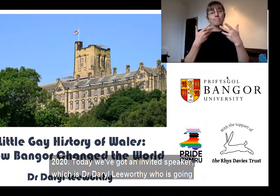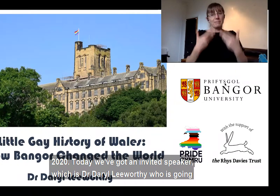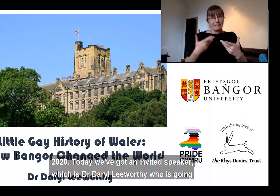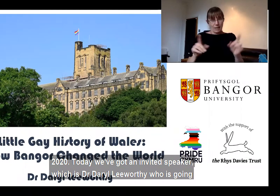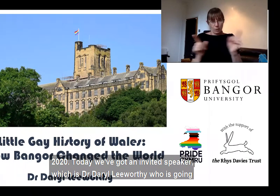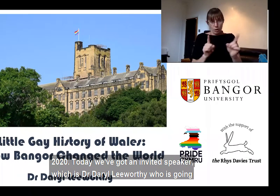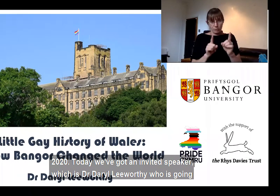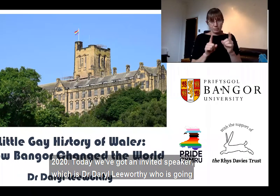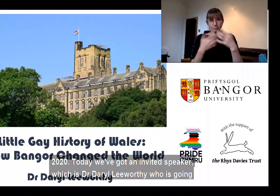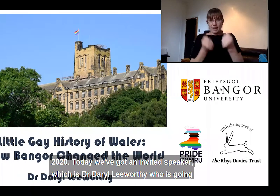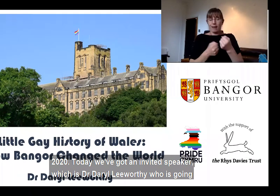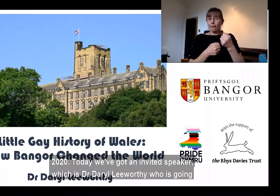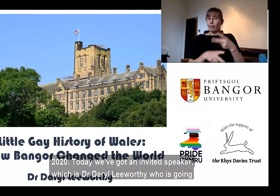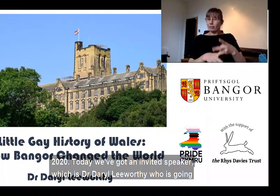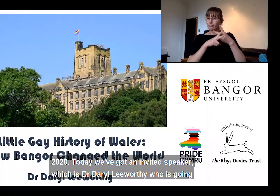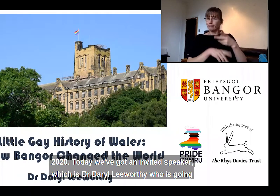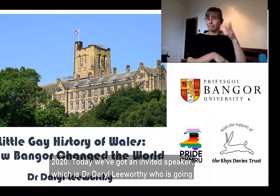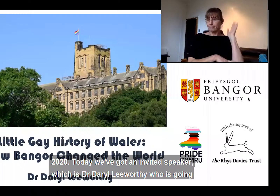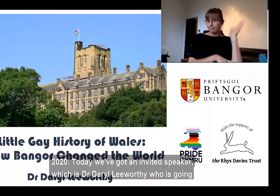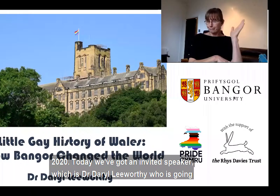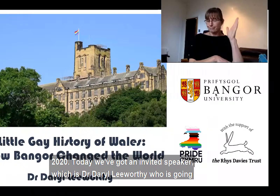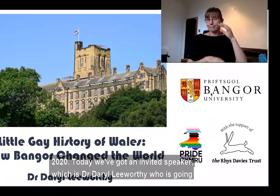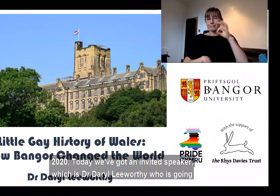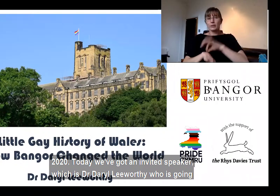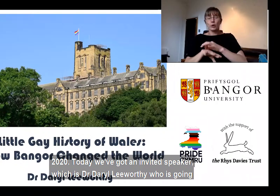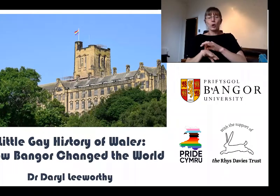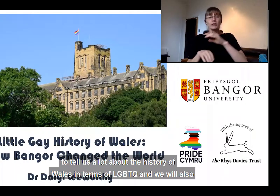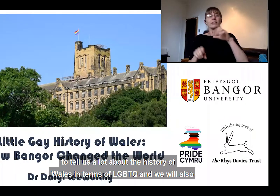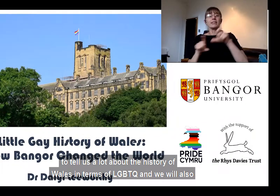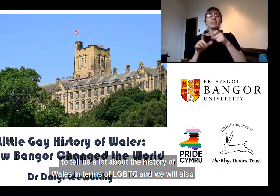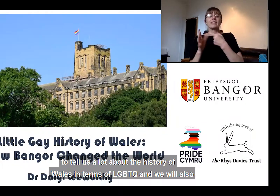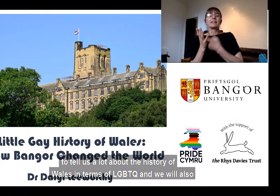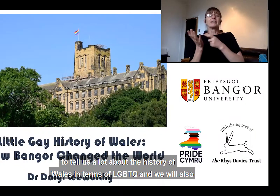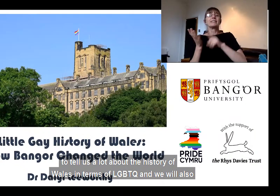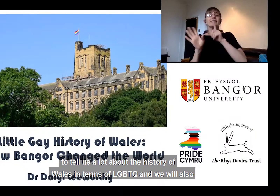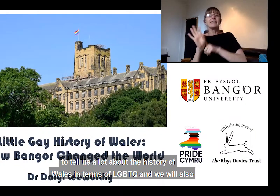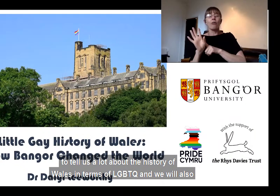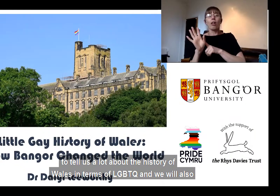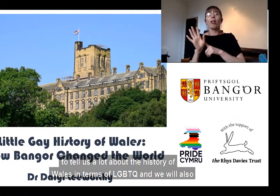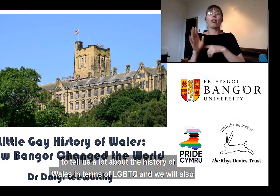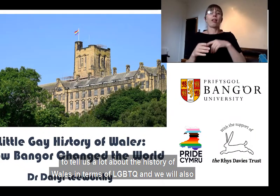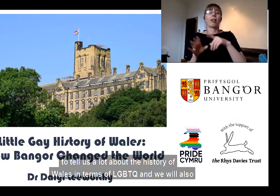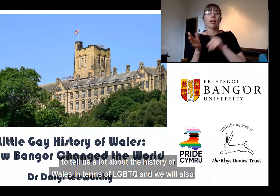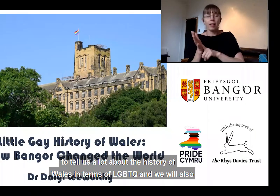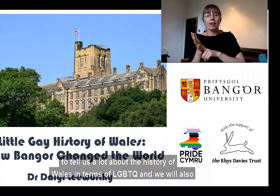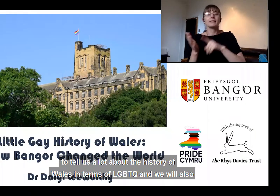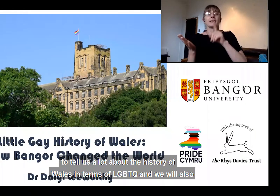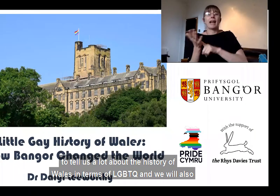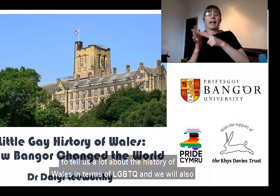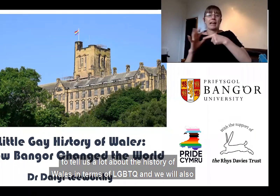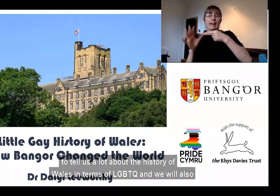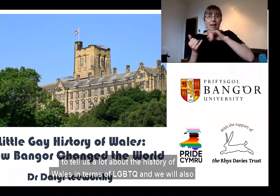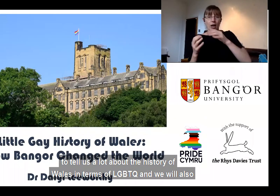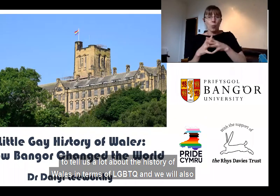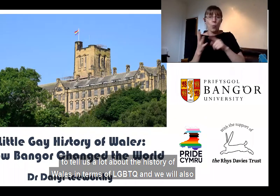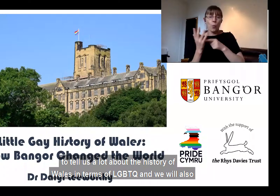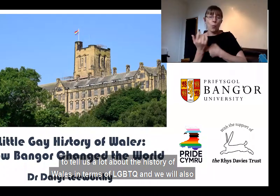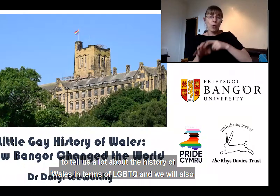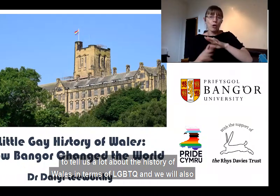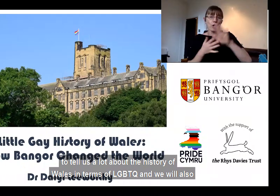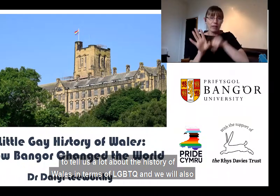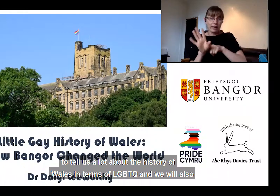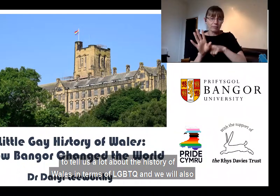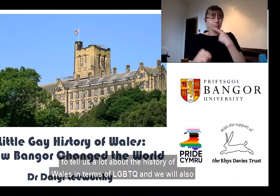got an invited speaker, which is Dr. Daryl Leeworthy, who is going to tell us a lot about the history